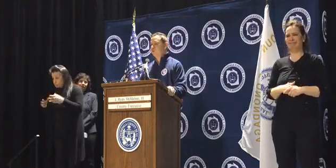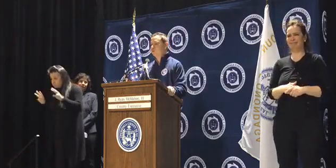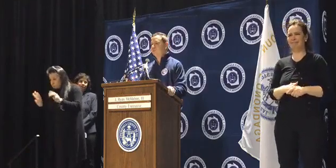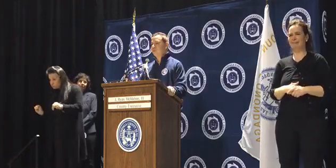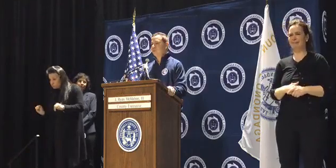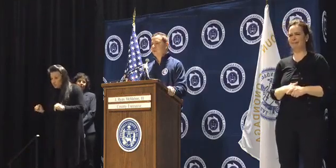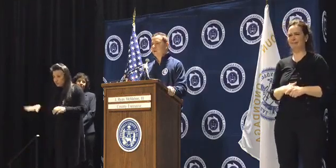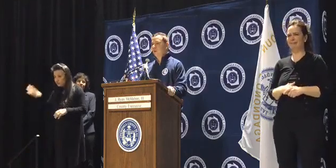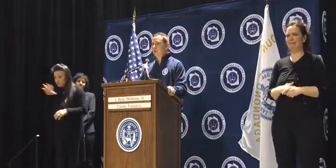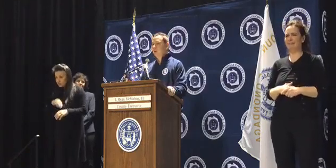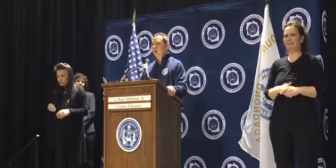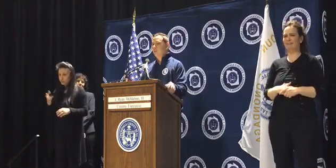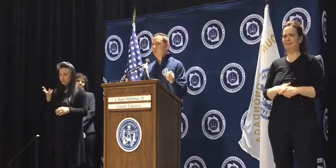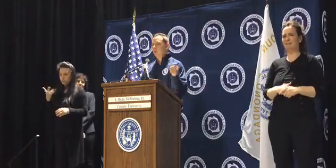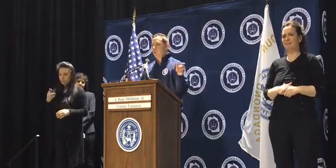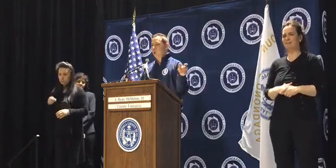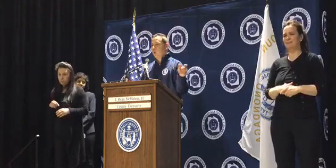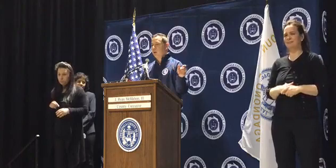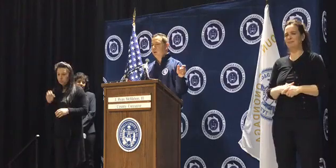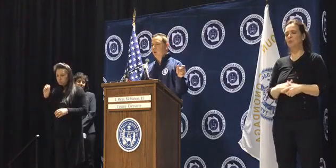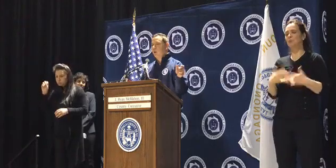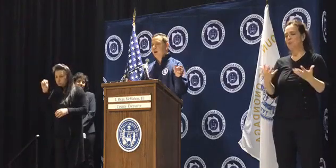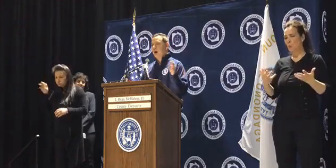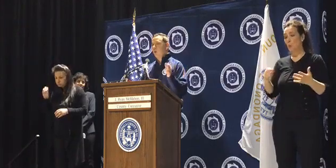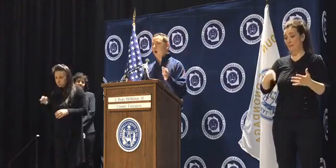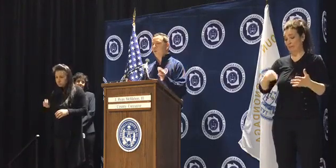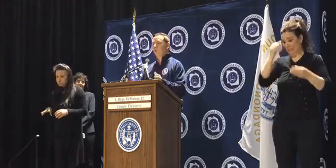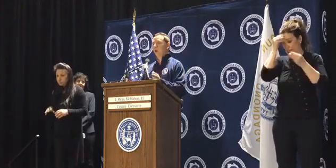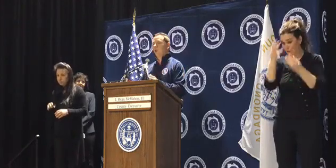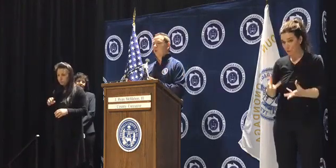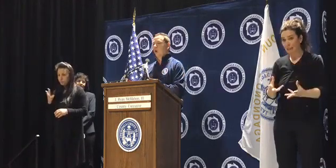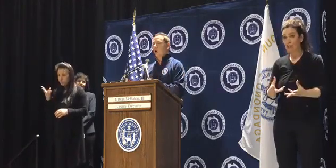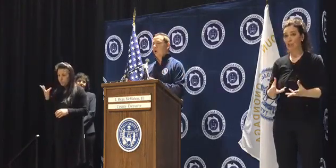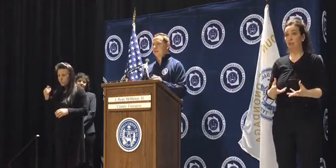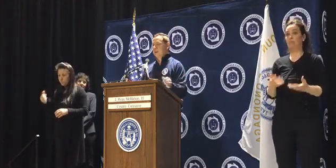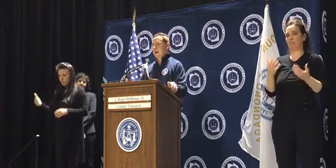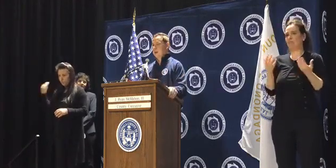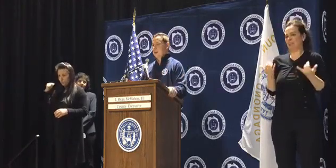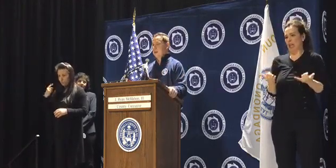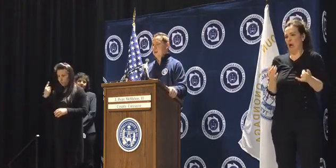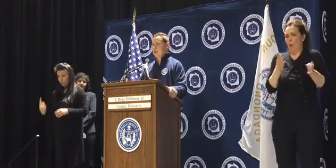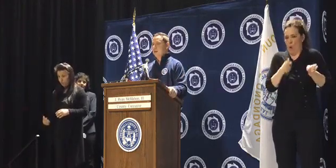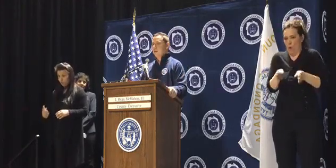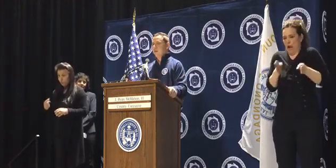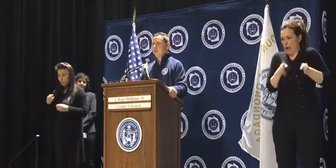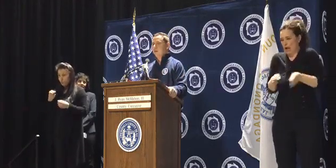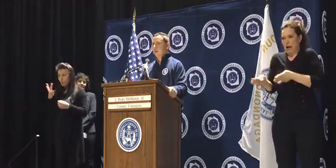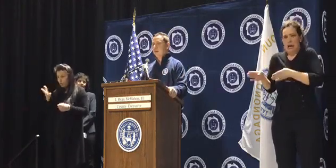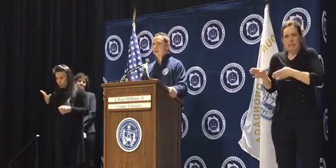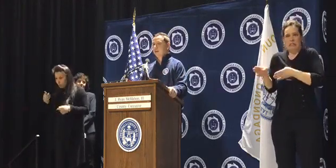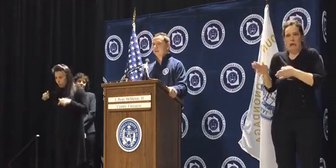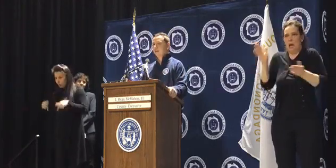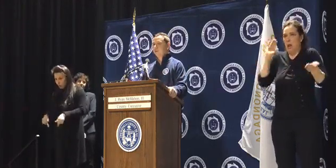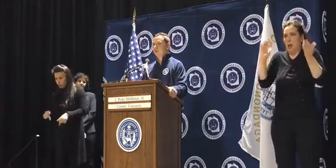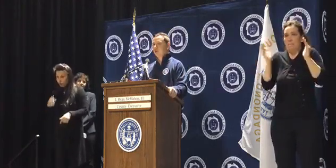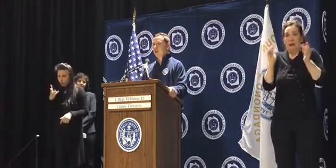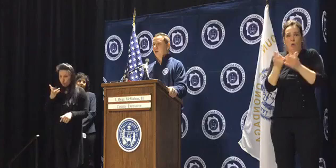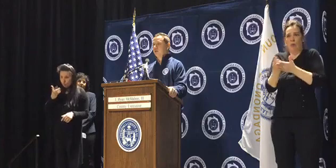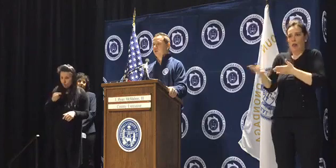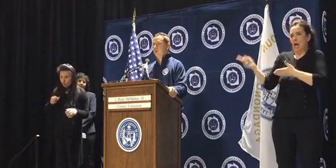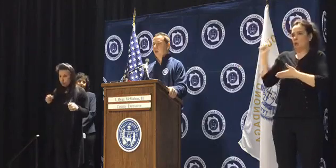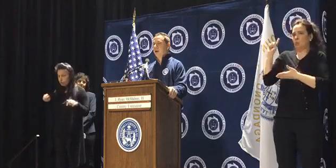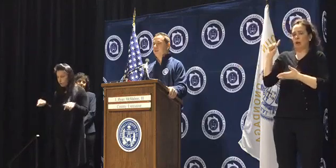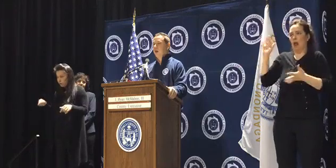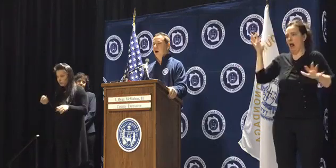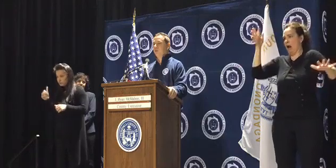perspective. We look at where we were a week ago and how well prepared we are today. We look at that this is going to be